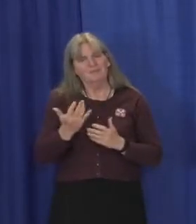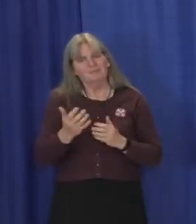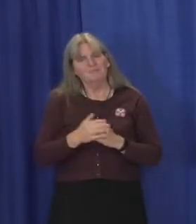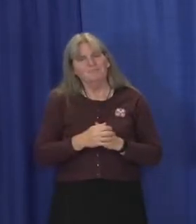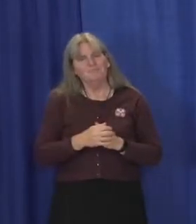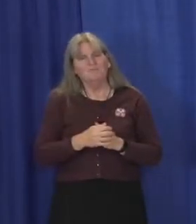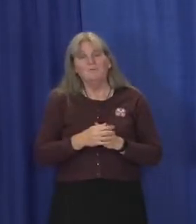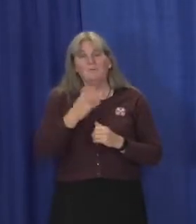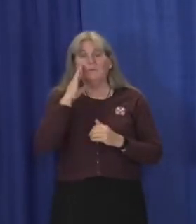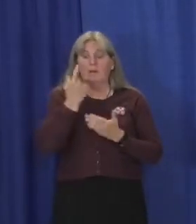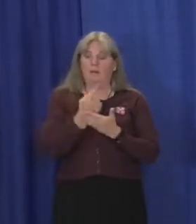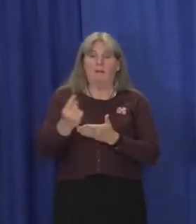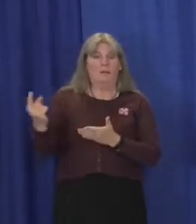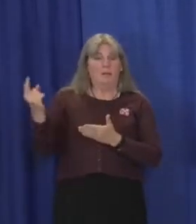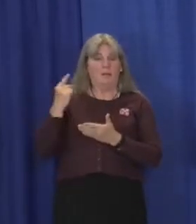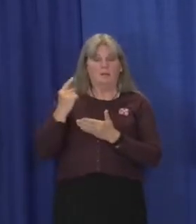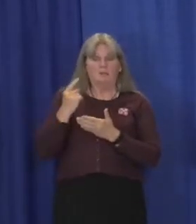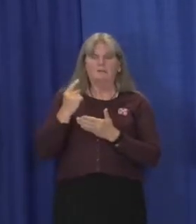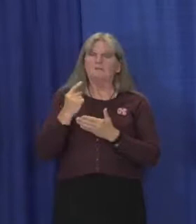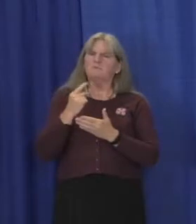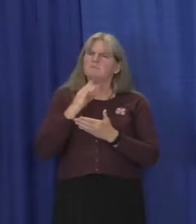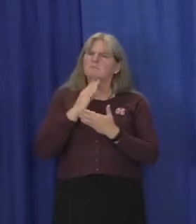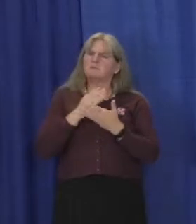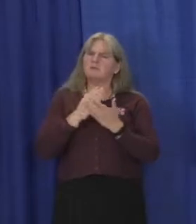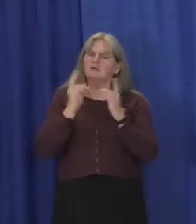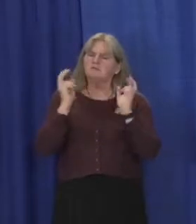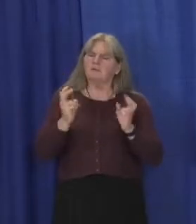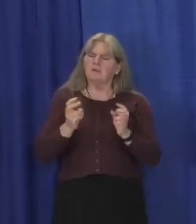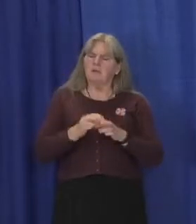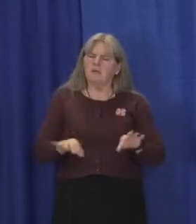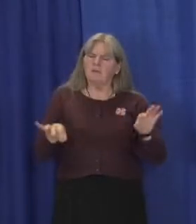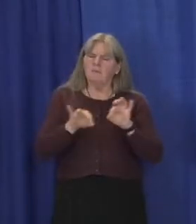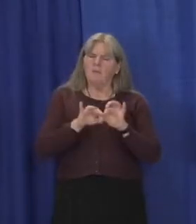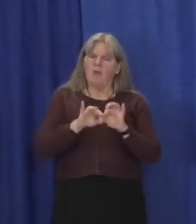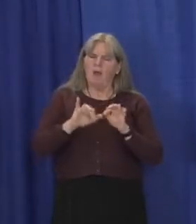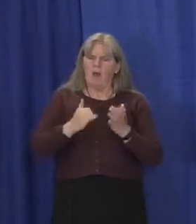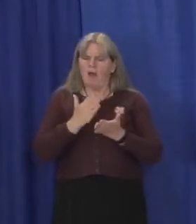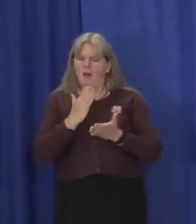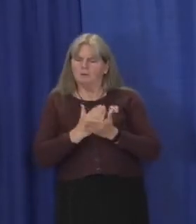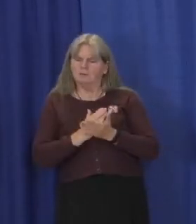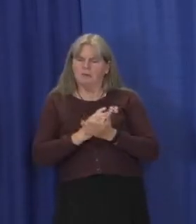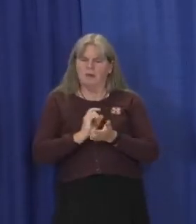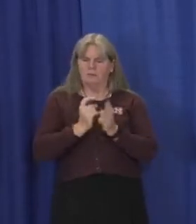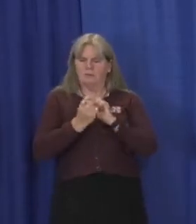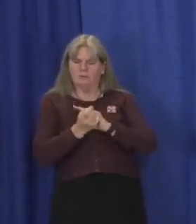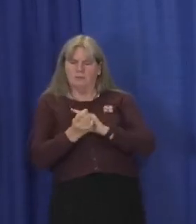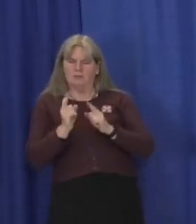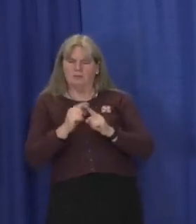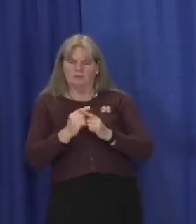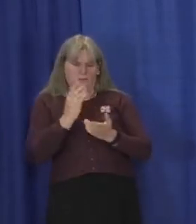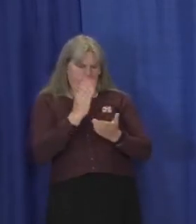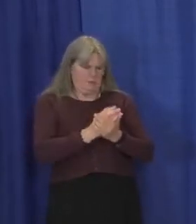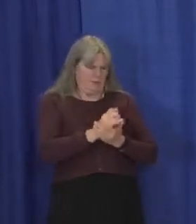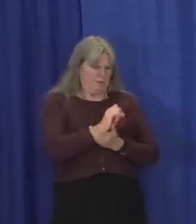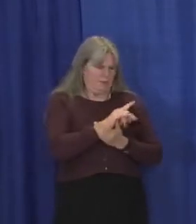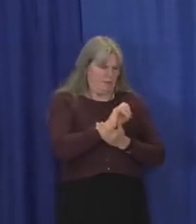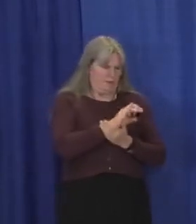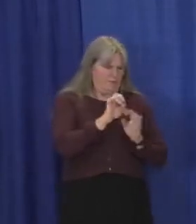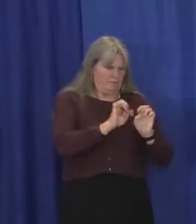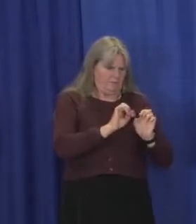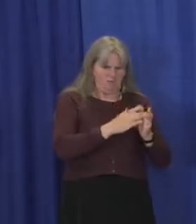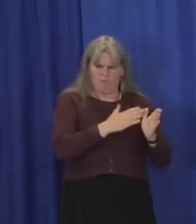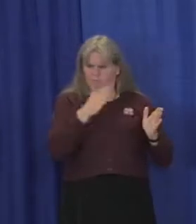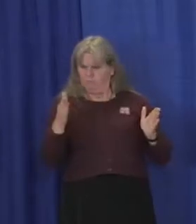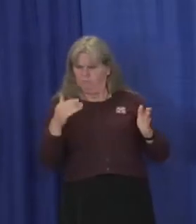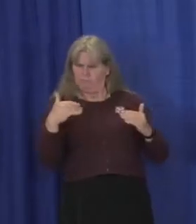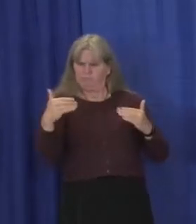Last week, we talked about the important actions that have been underway to end the state of emergency and prepare us for this moment.